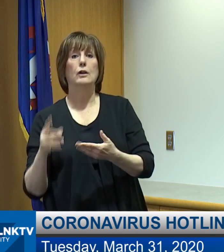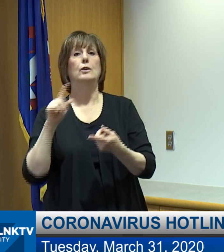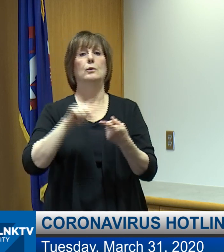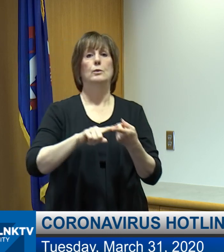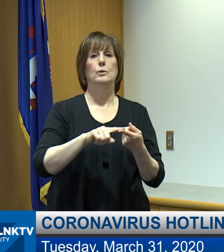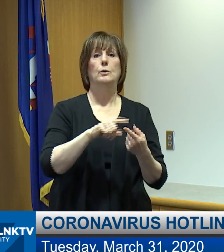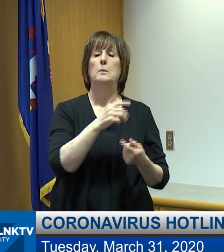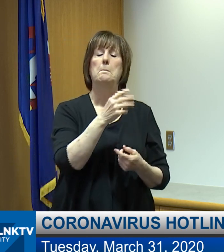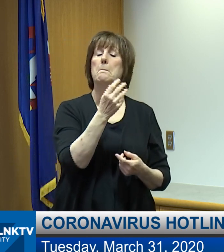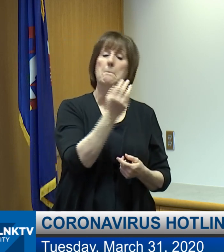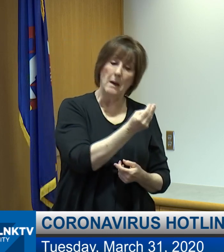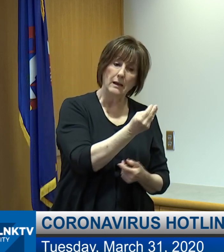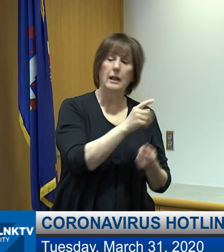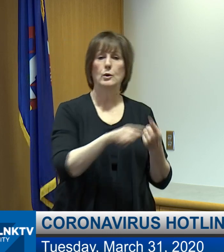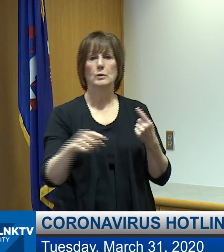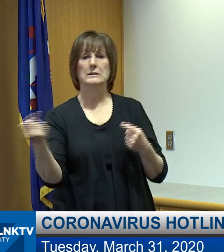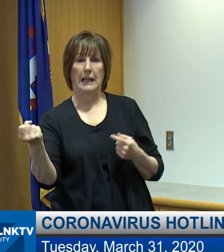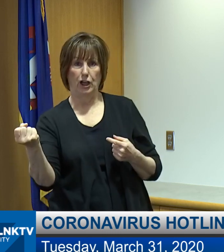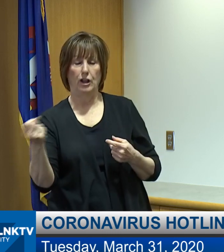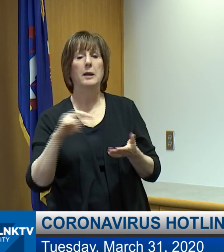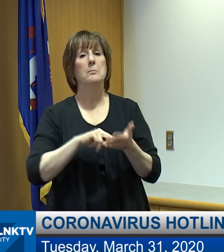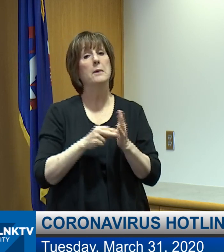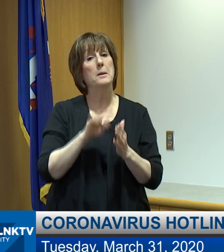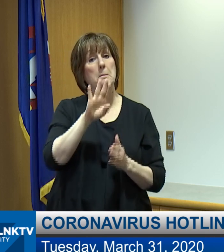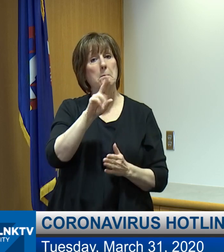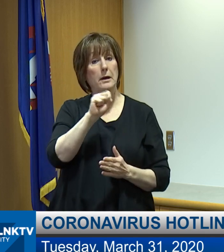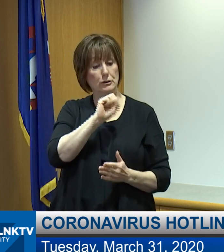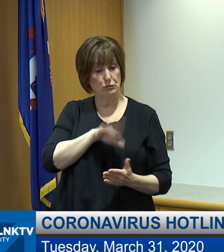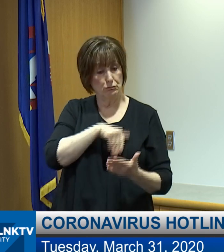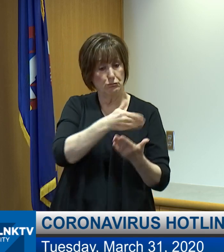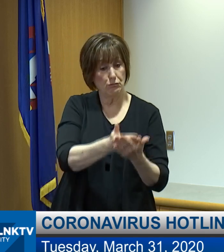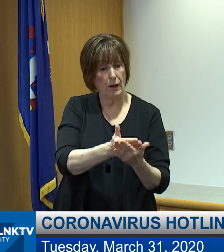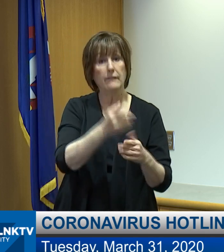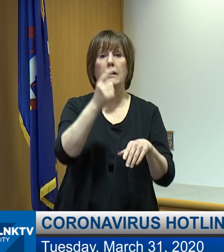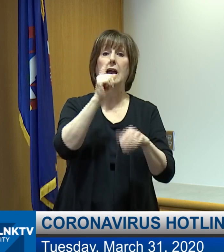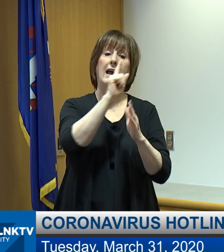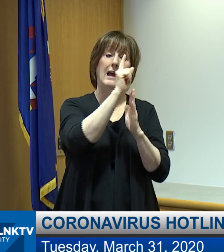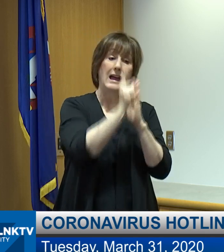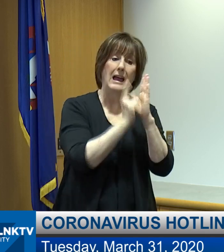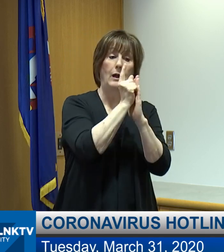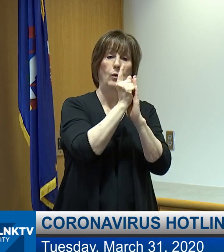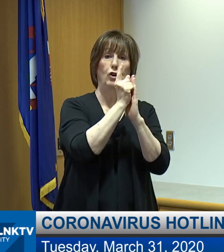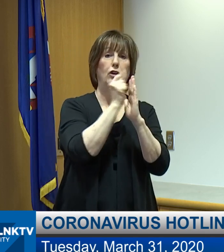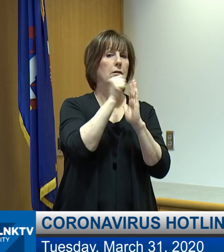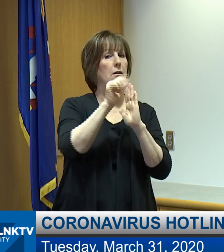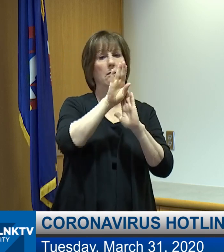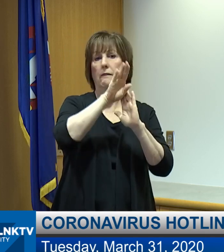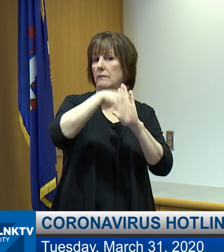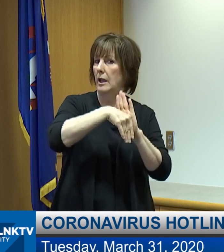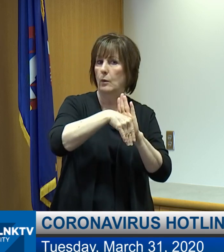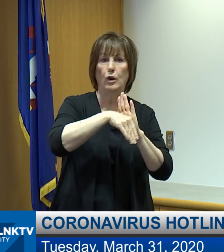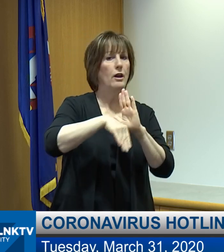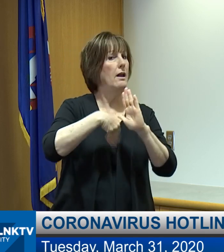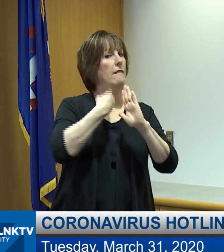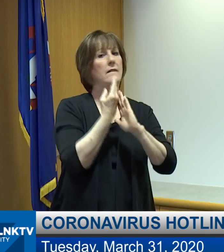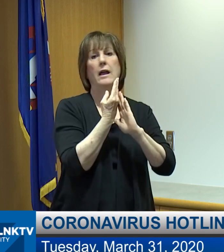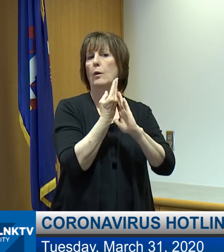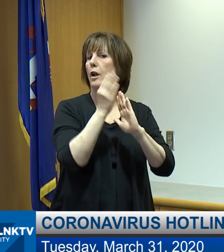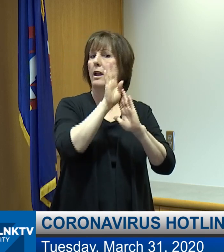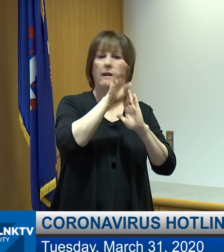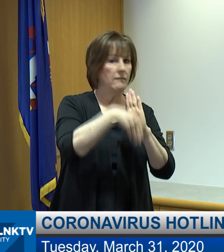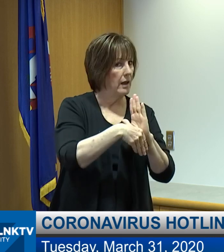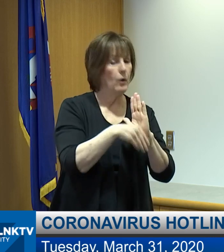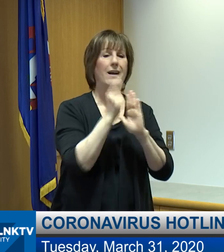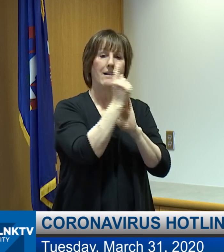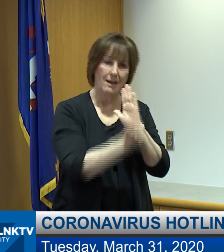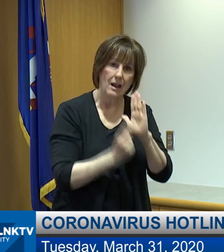through Saturday. Generally, this means buses will arrive at stops on the hour instead of the half an hour, and they will start running a little later in the morning